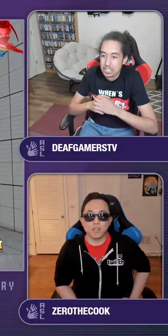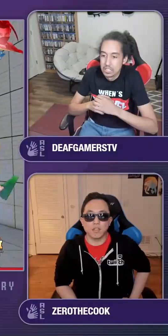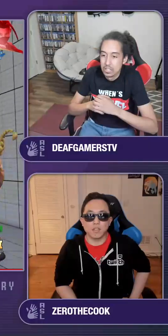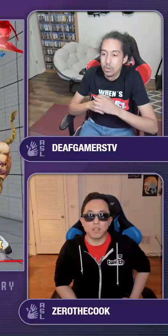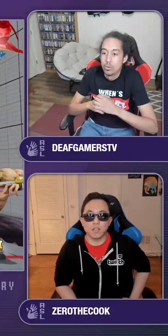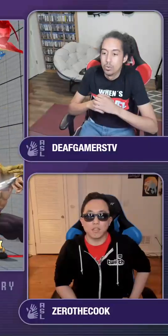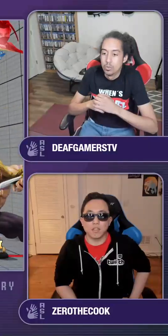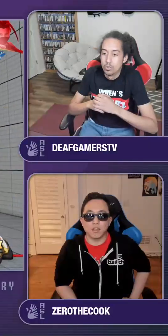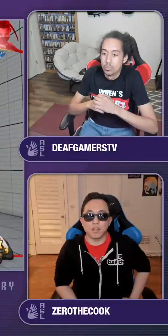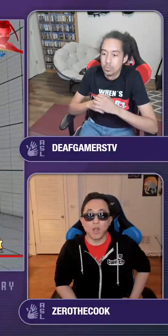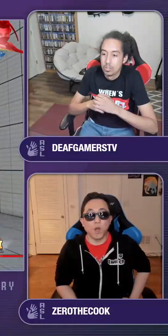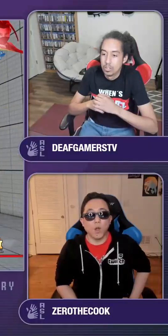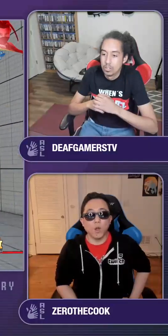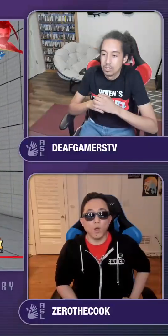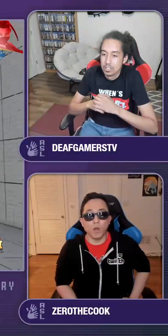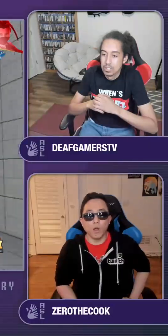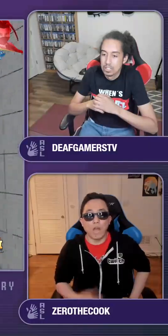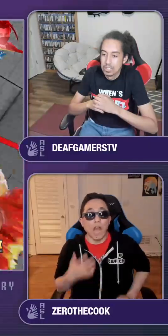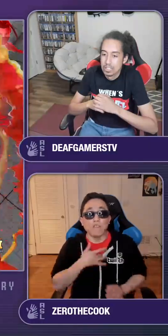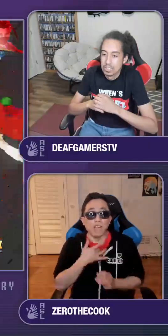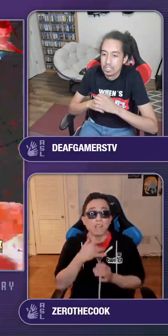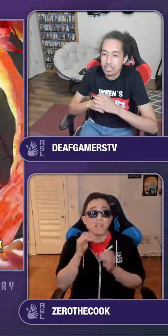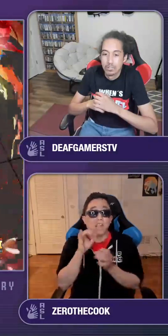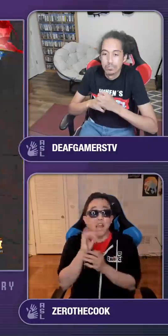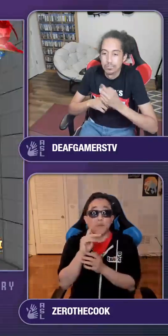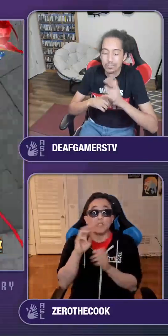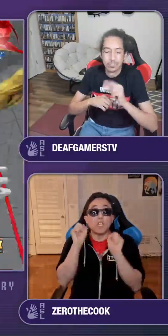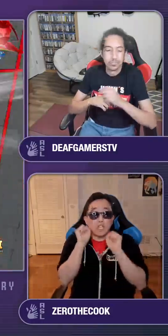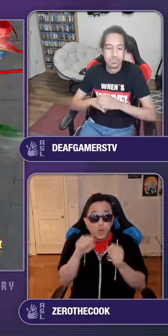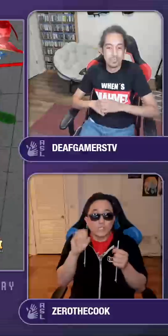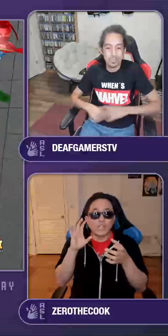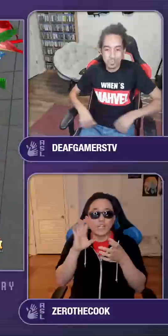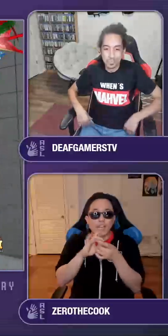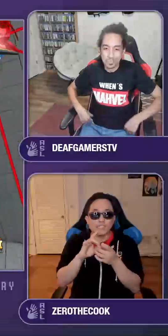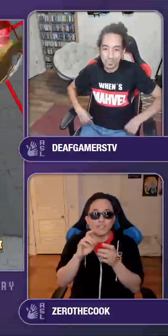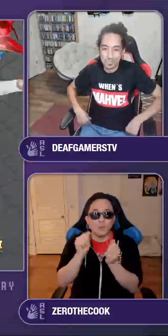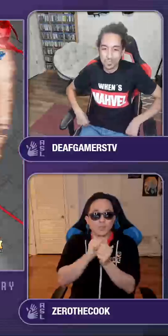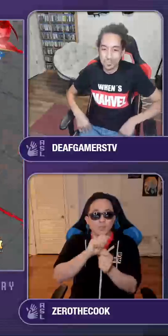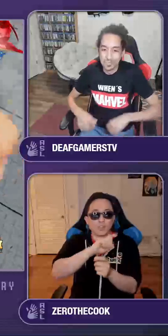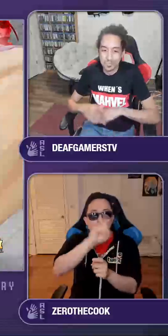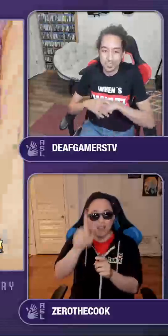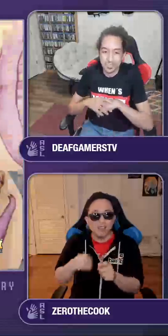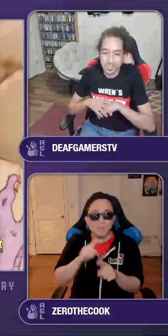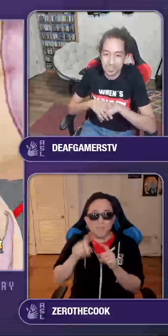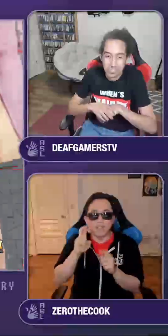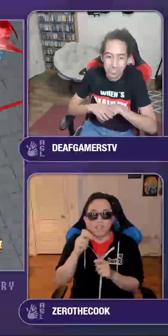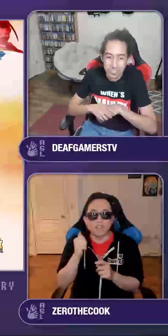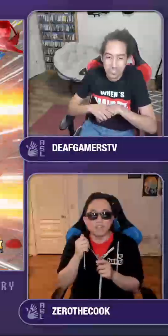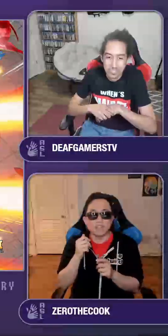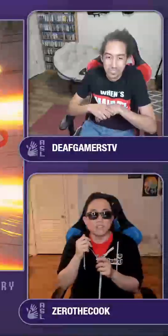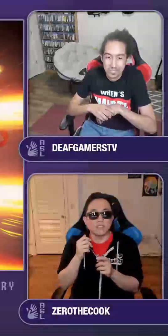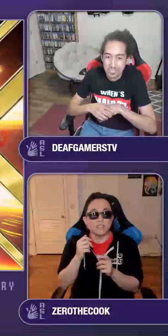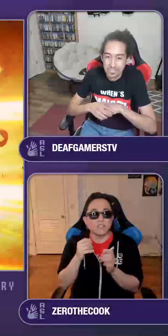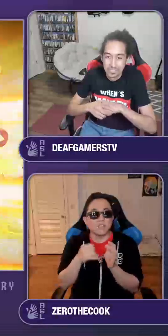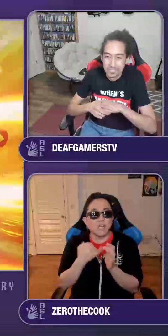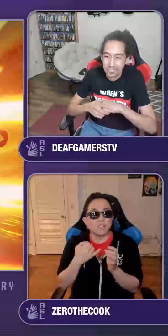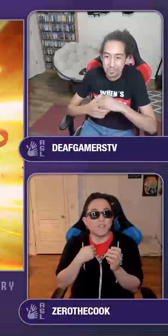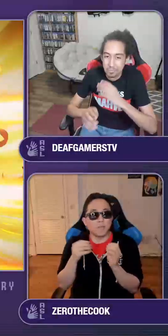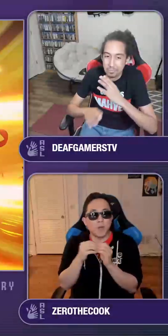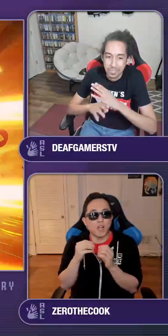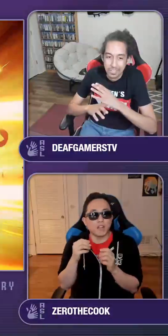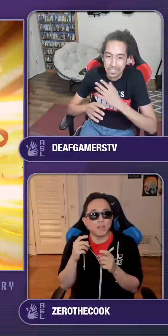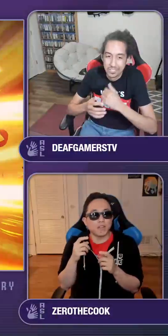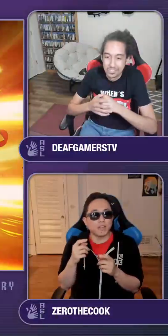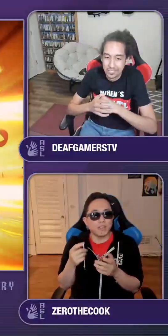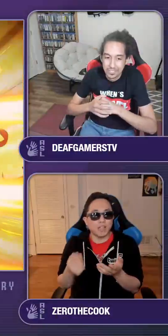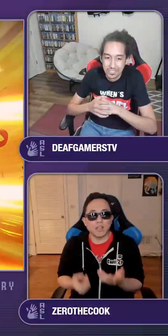man, situation phase, Metro! Cancel one of those, my guy! Oh, fucking finally. There you God go. damn it. Okay, like... he